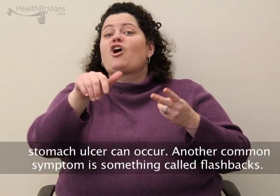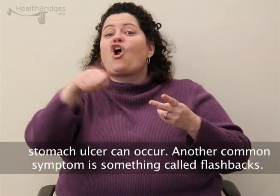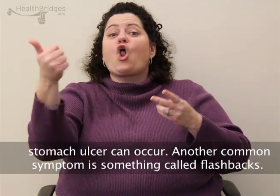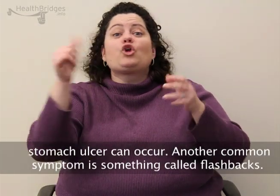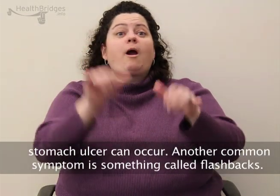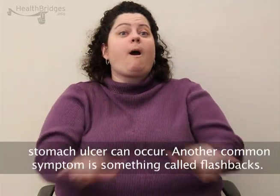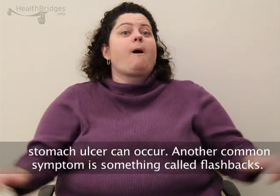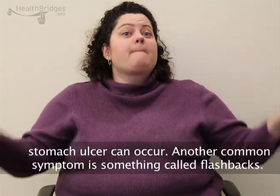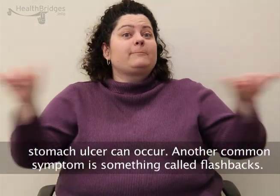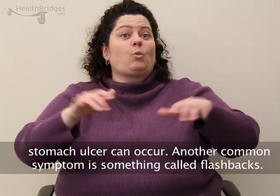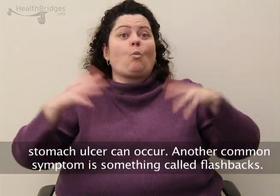ulcer can occur.